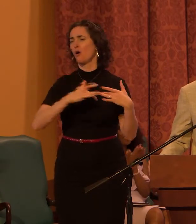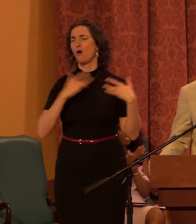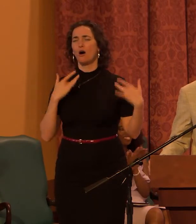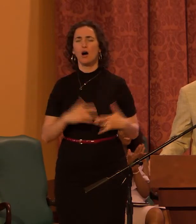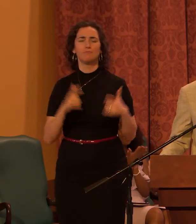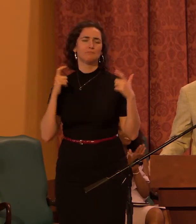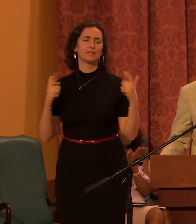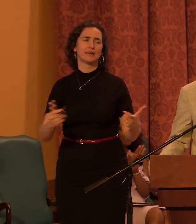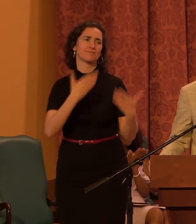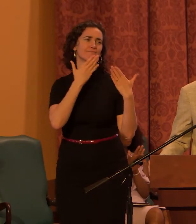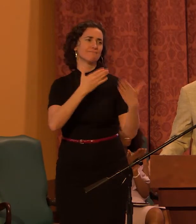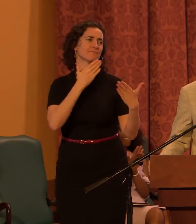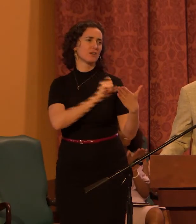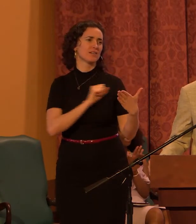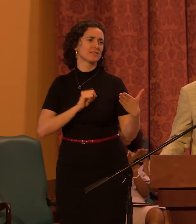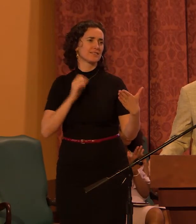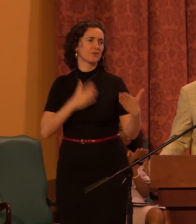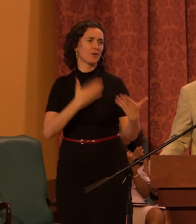building. Thank you, Senator.